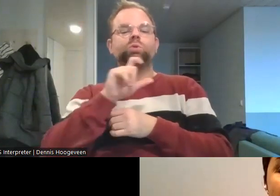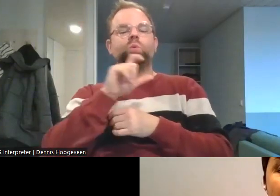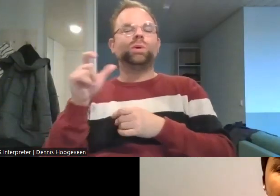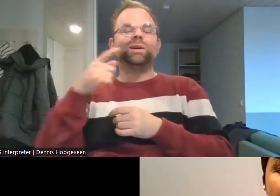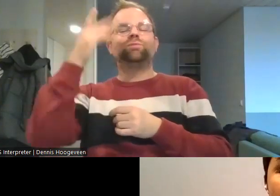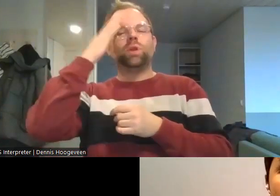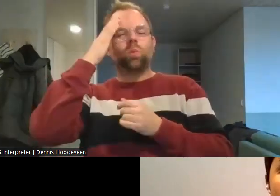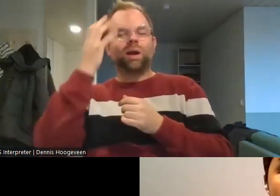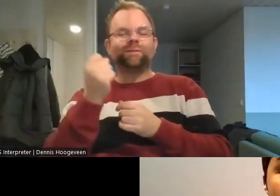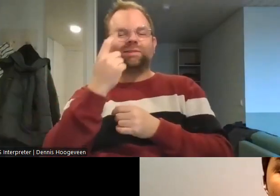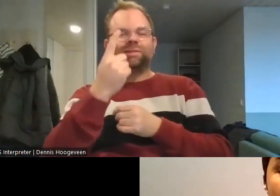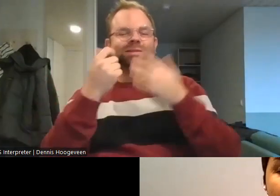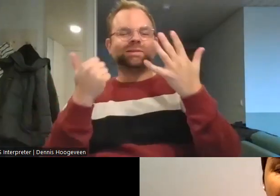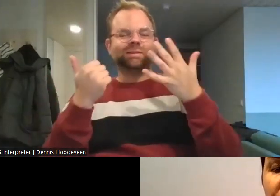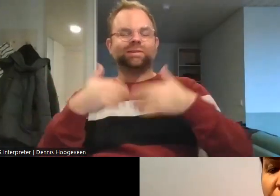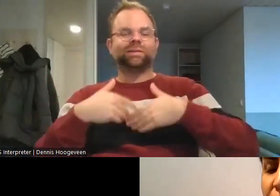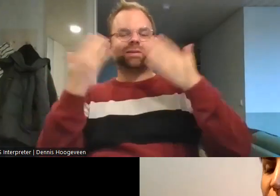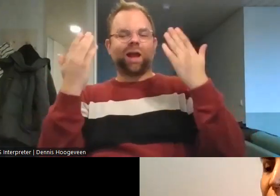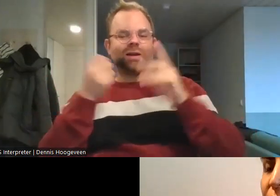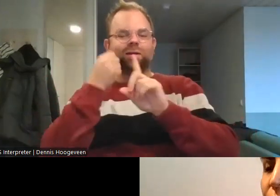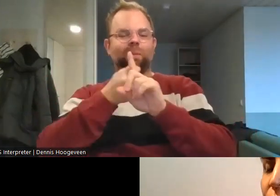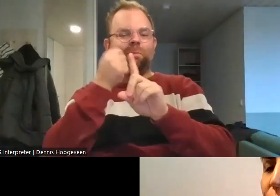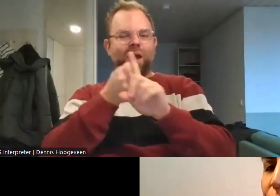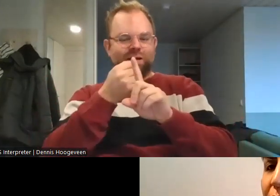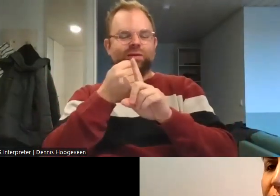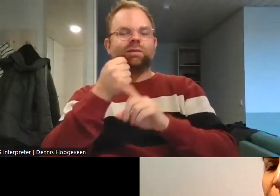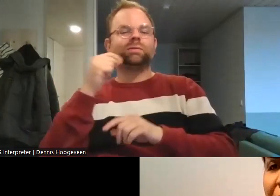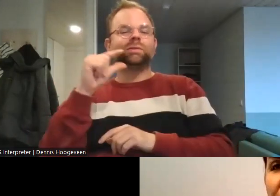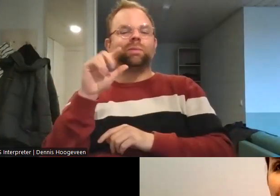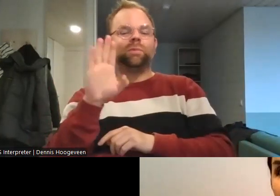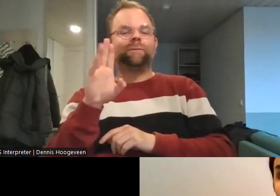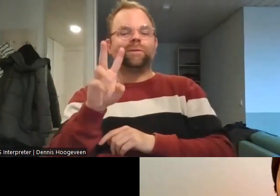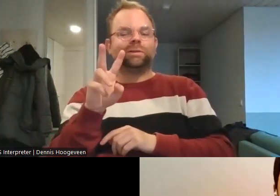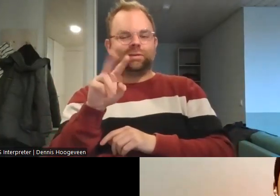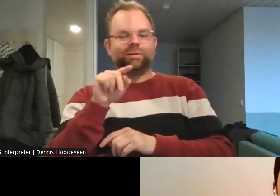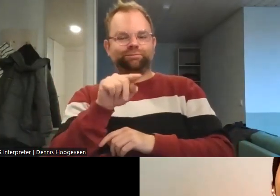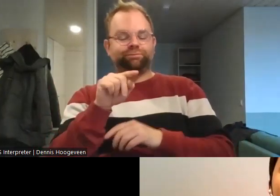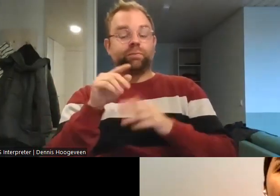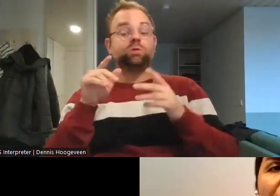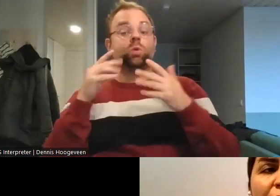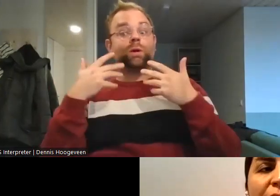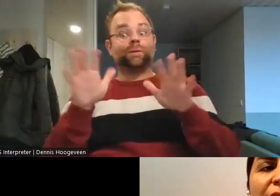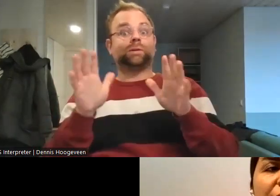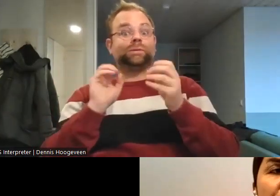violence against persons with disabilities who are forcibly displaced. So